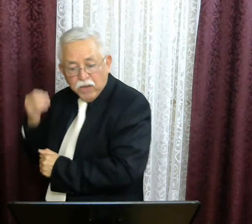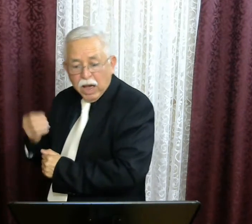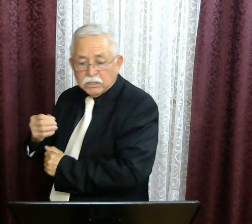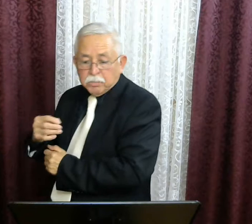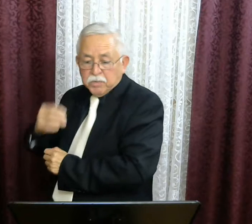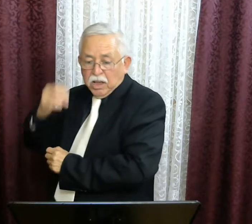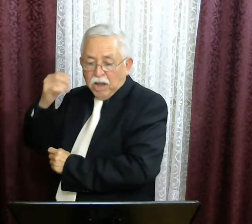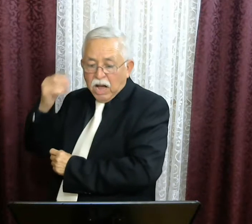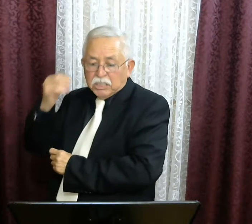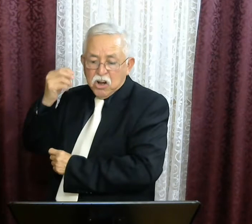fact, God